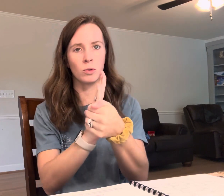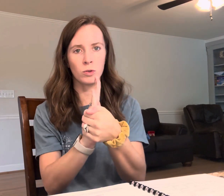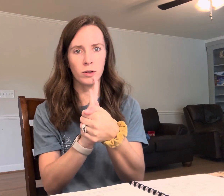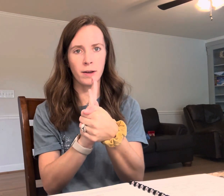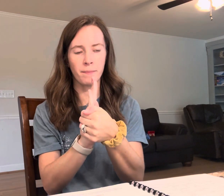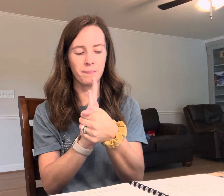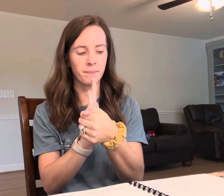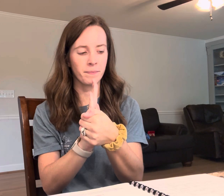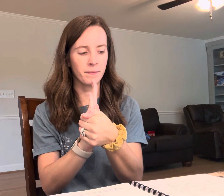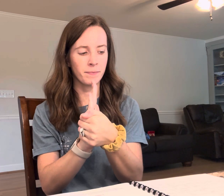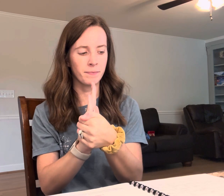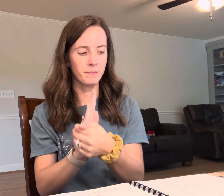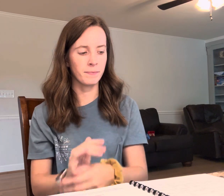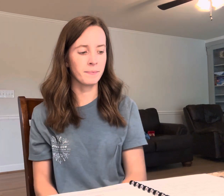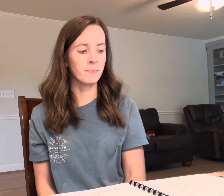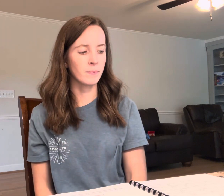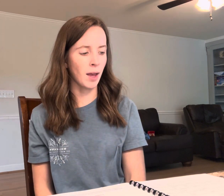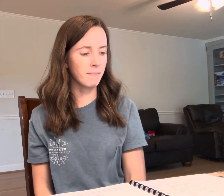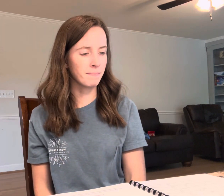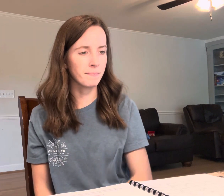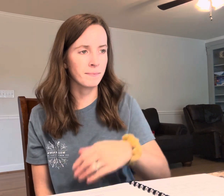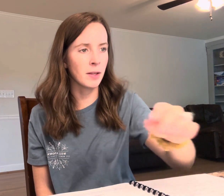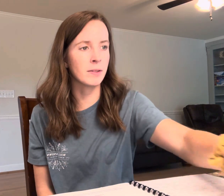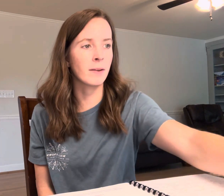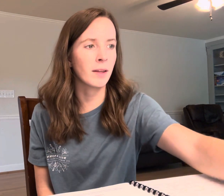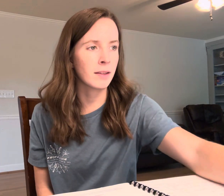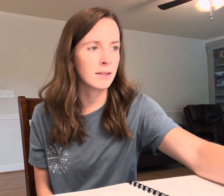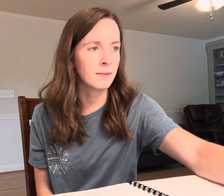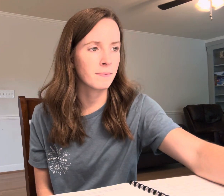adultery. Okay? It'll sound like this.